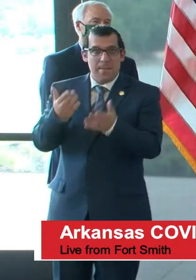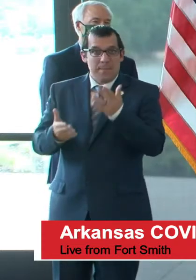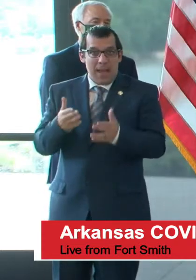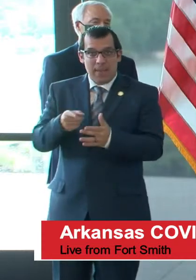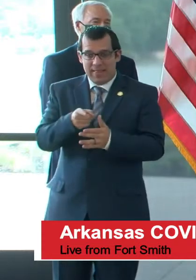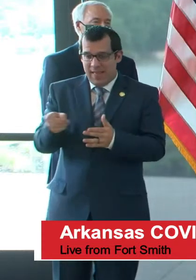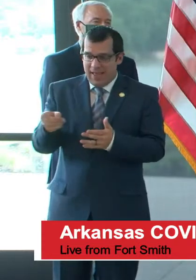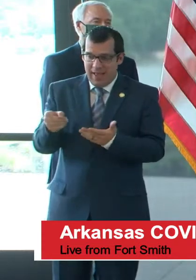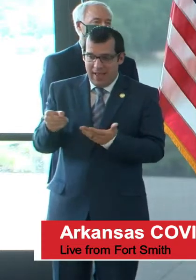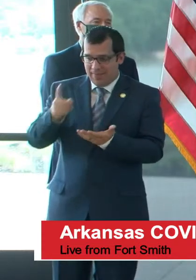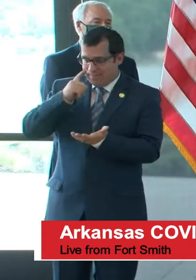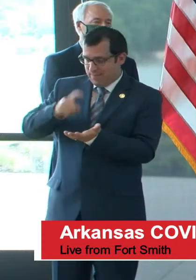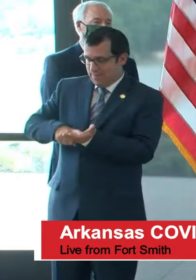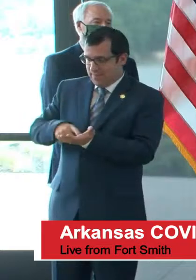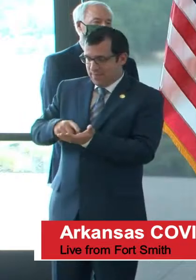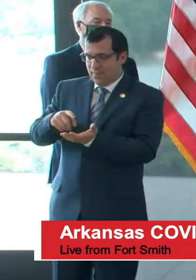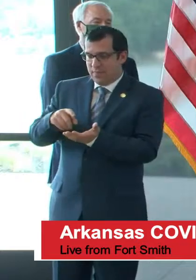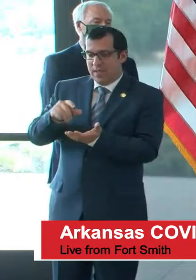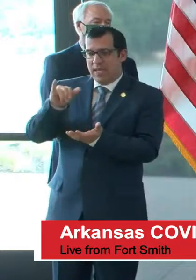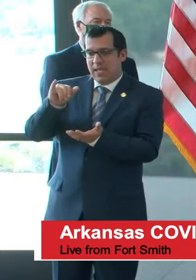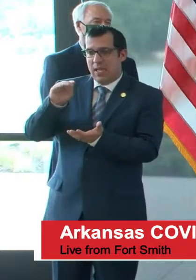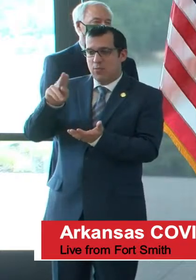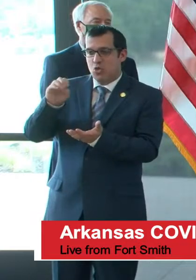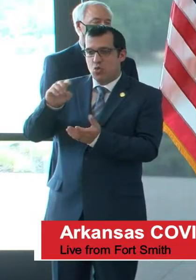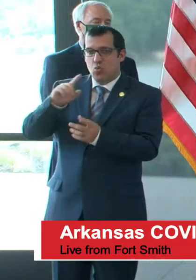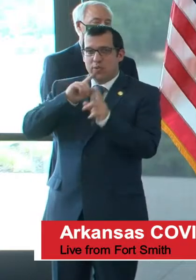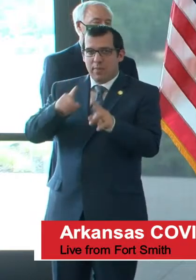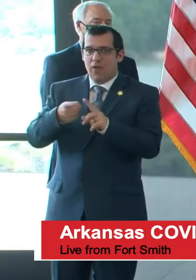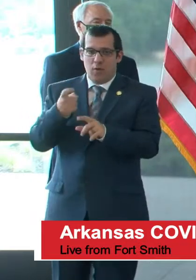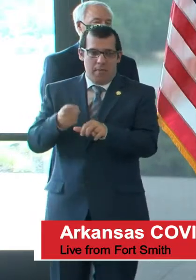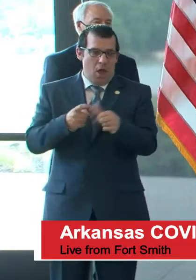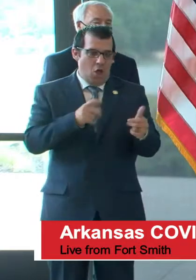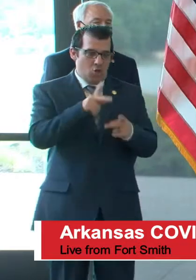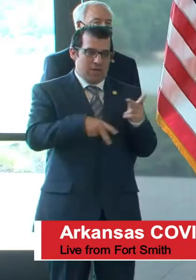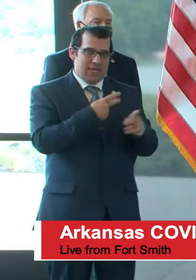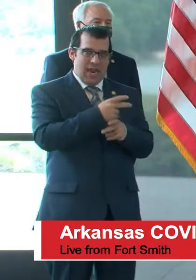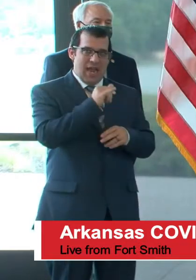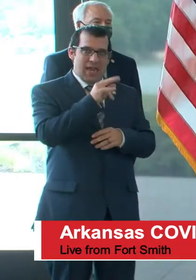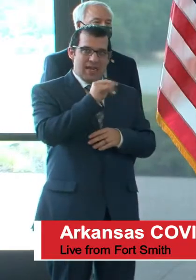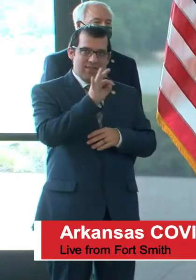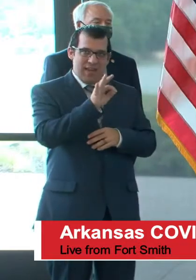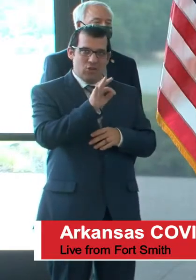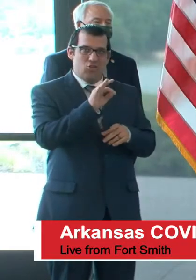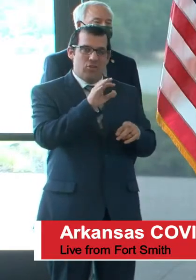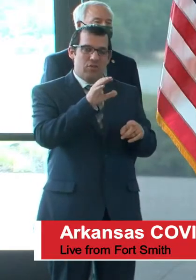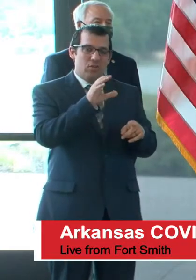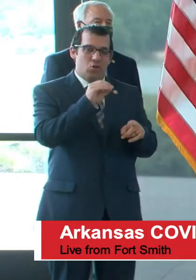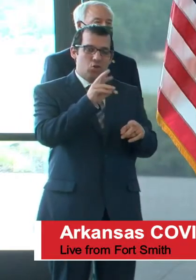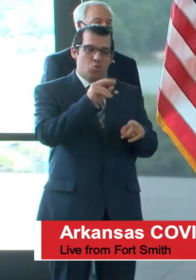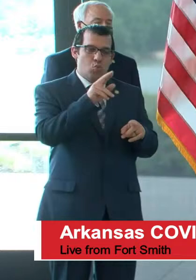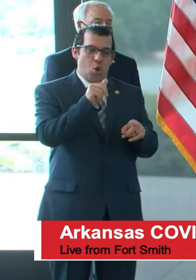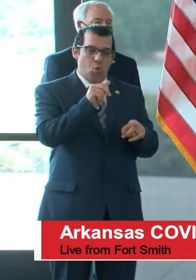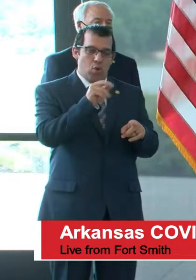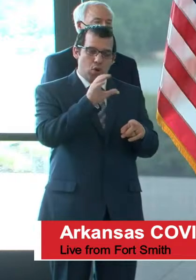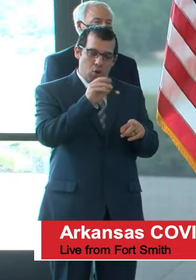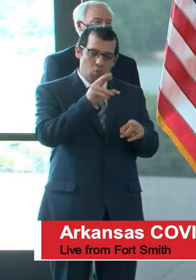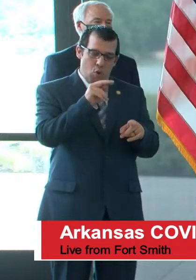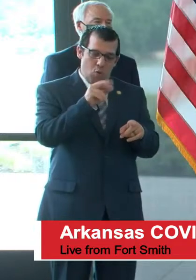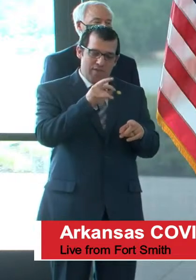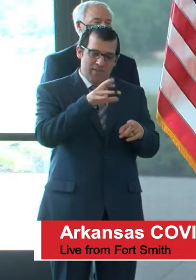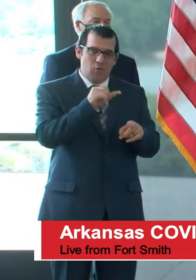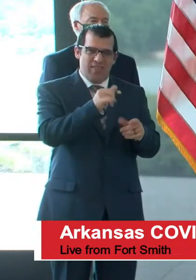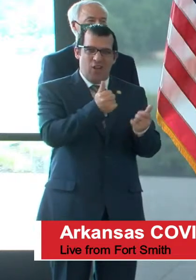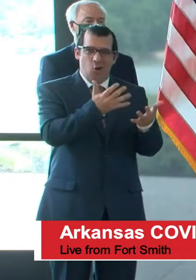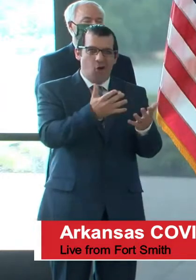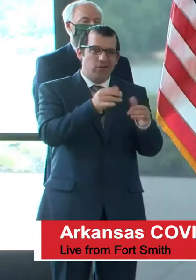on an immune response from past infections with other coronaviruses that cause the common cold.